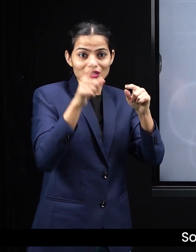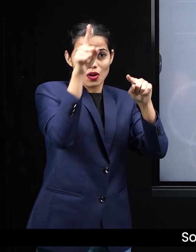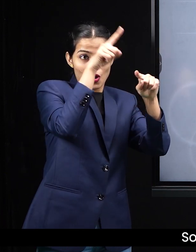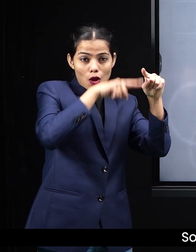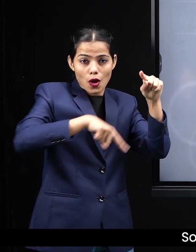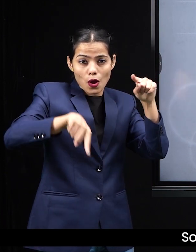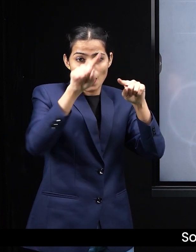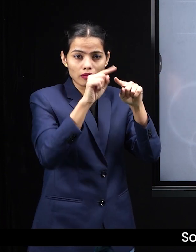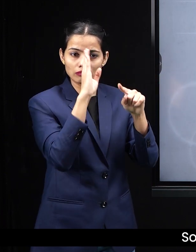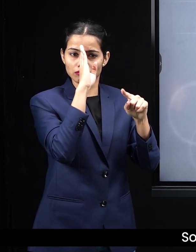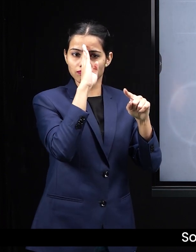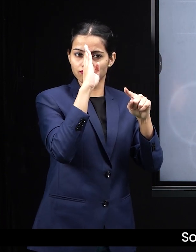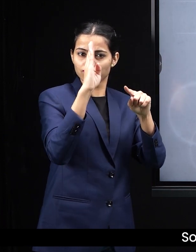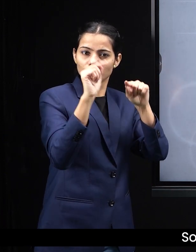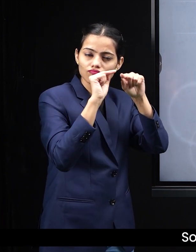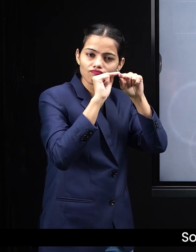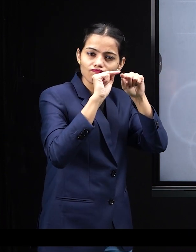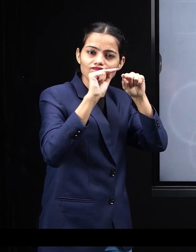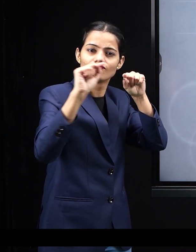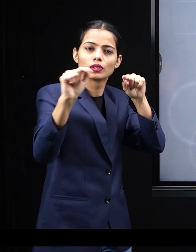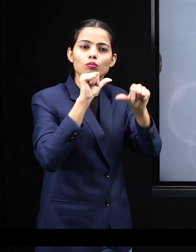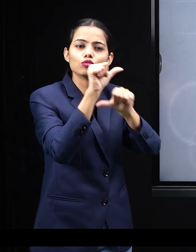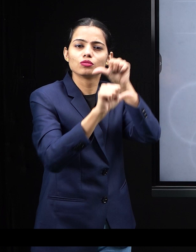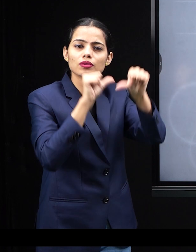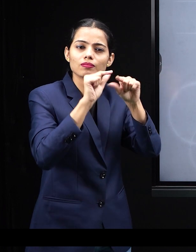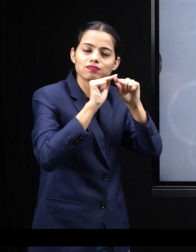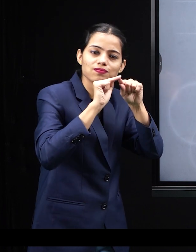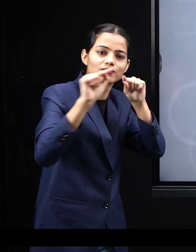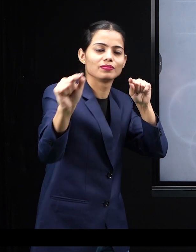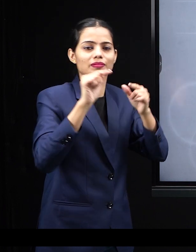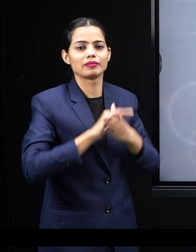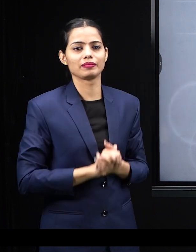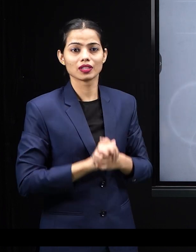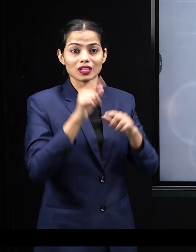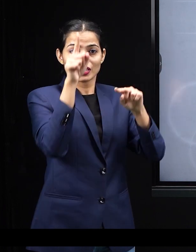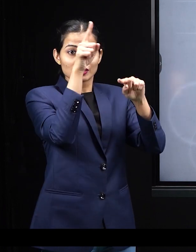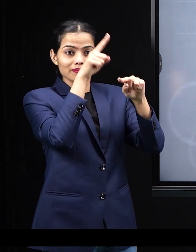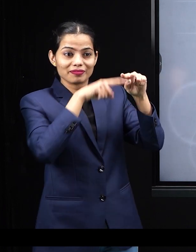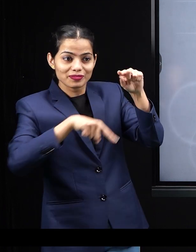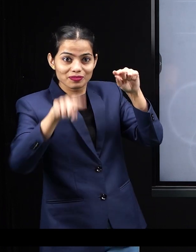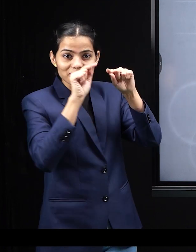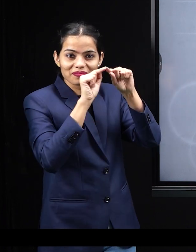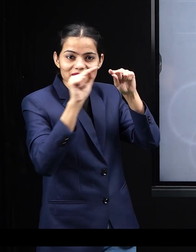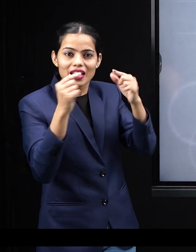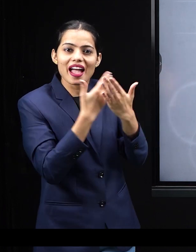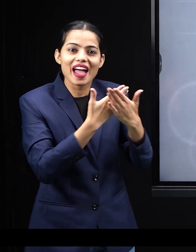a circle, diameter is the longest chord possible in a circle. Arc, any smooth